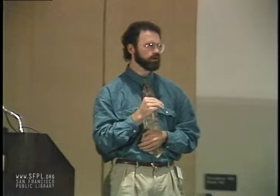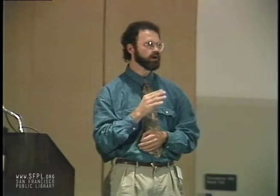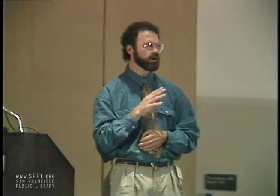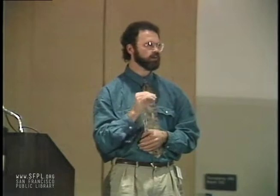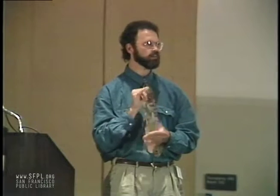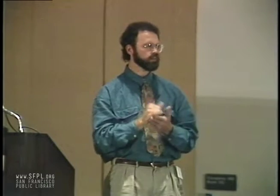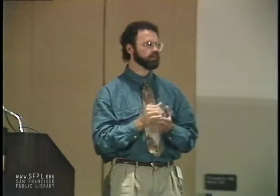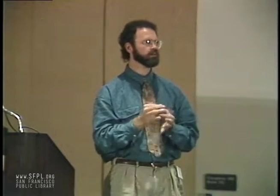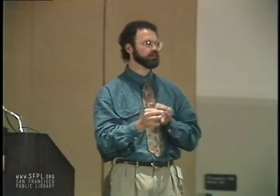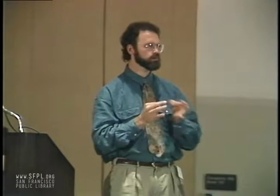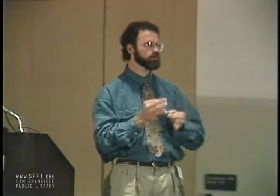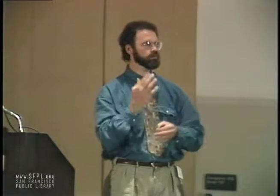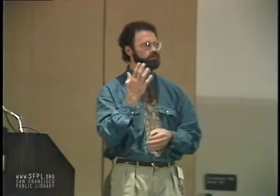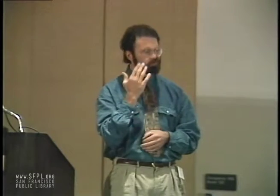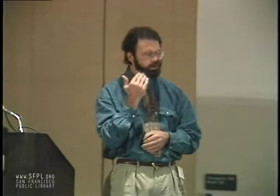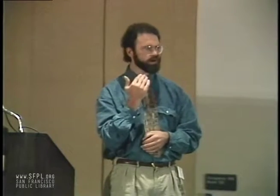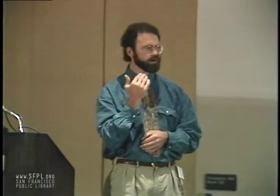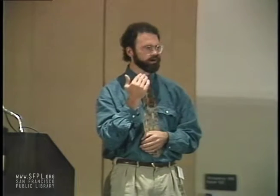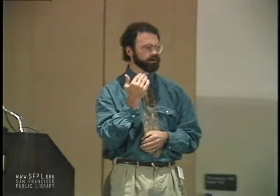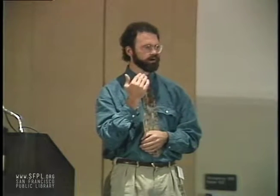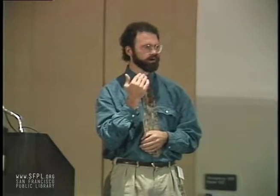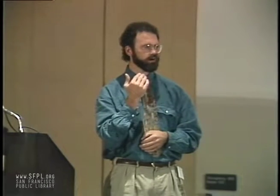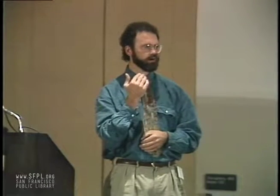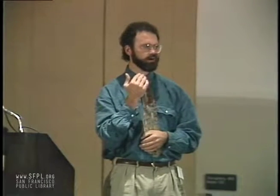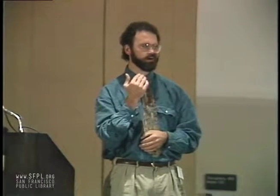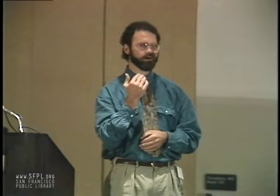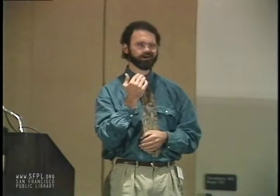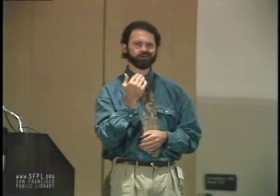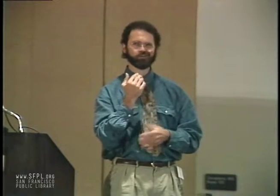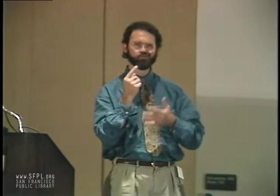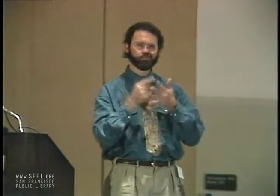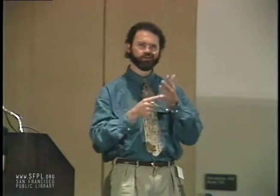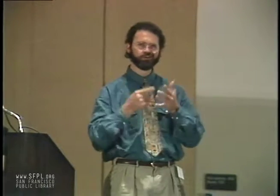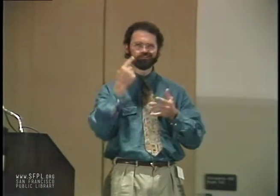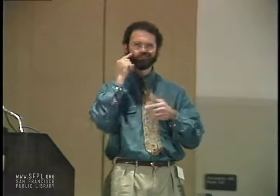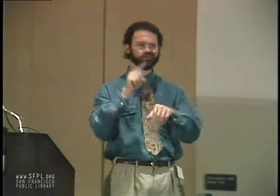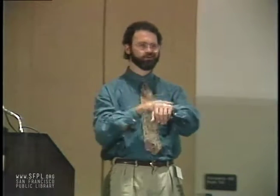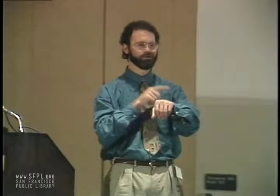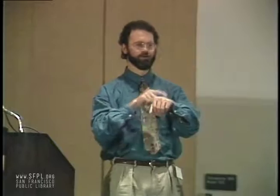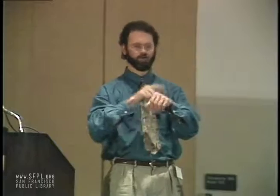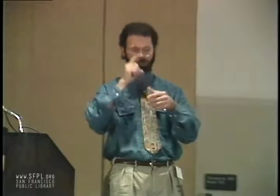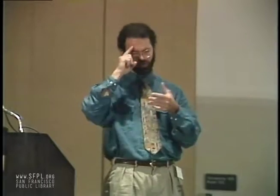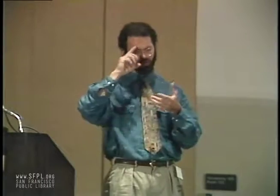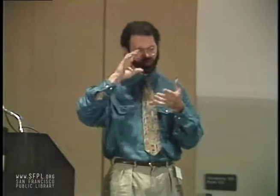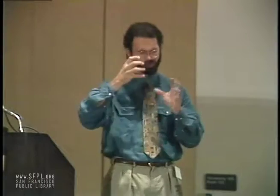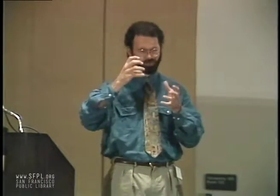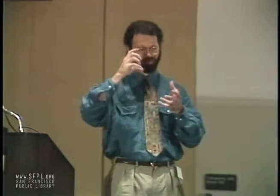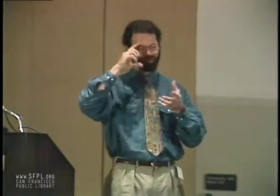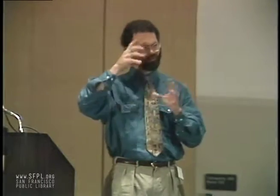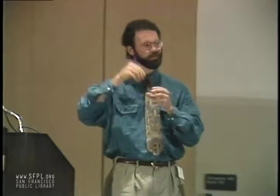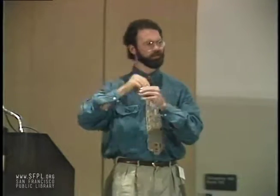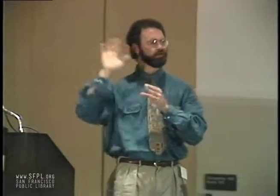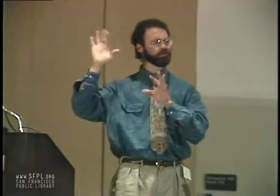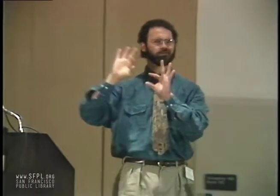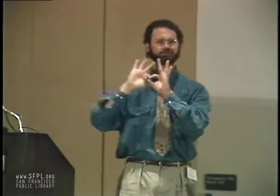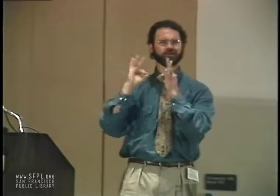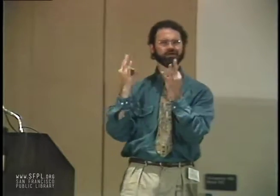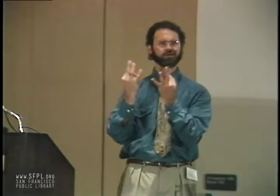he met people who could identify and explain who he was. You know, for a long time, he had felt out